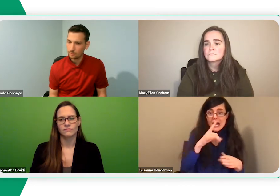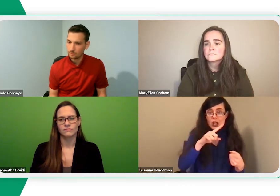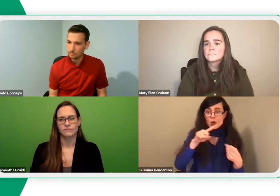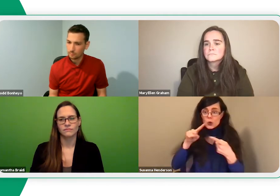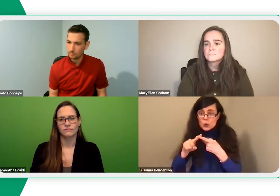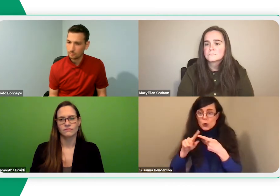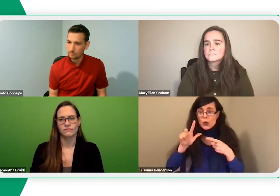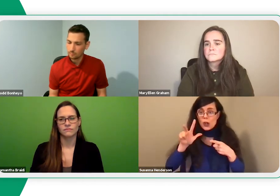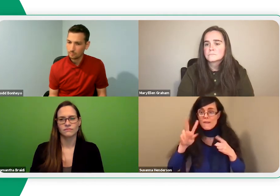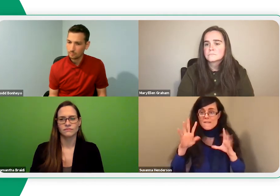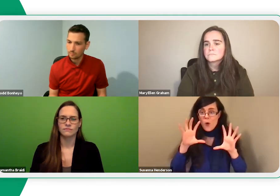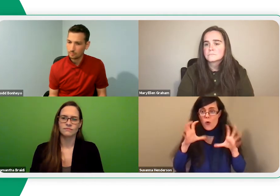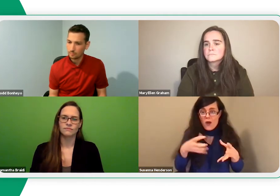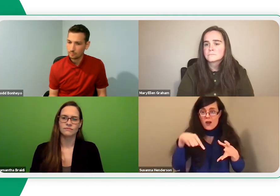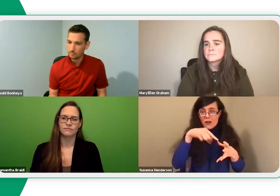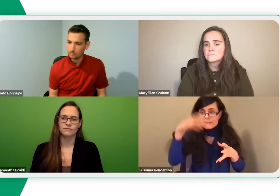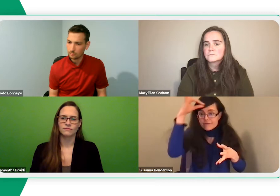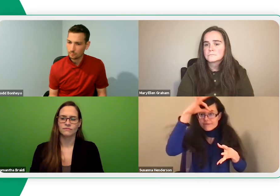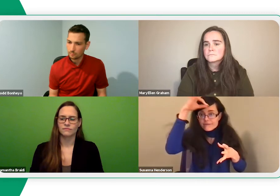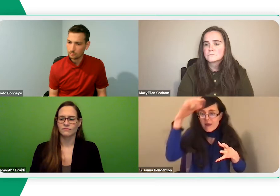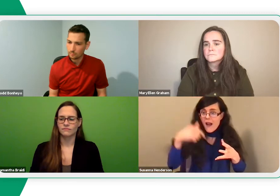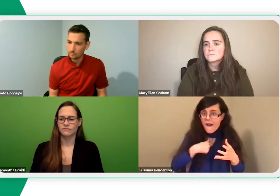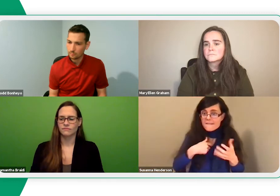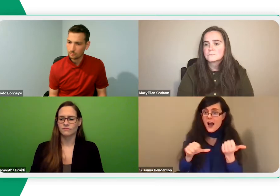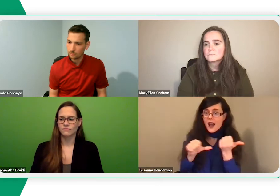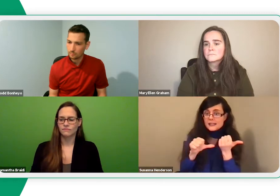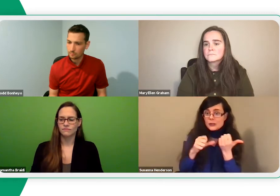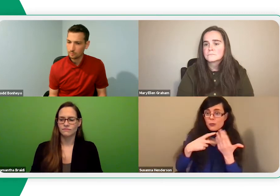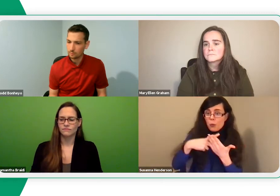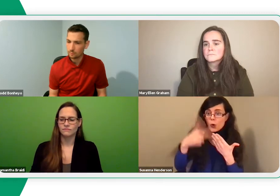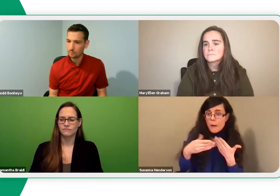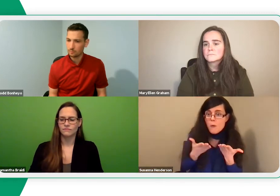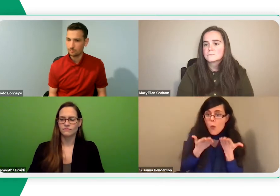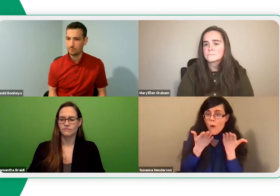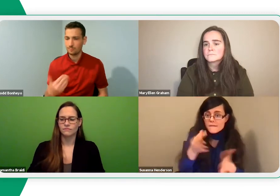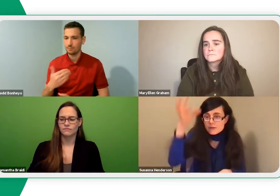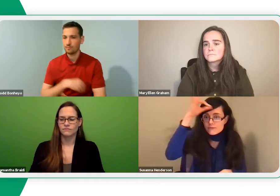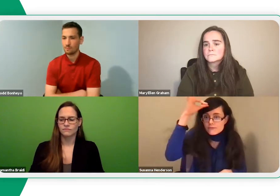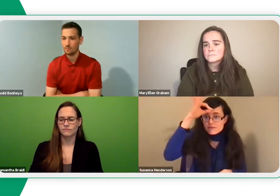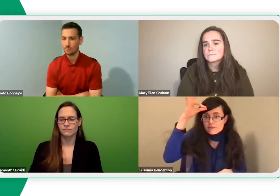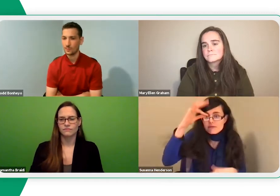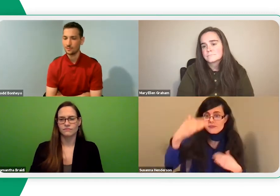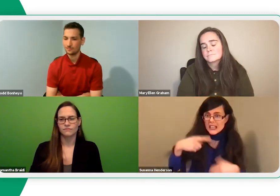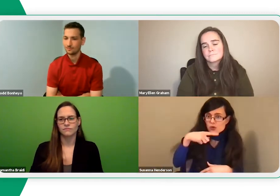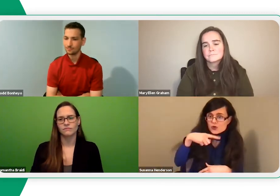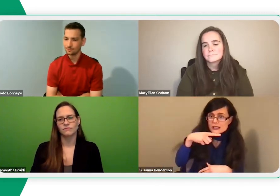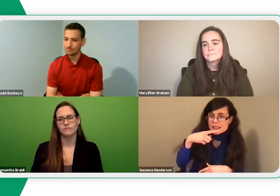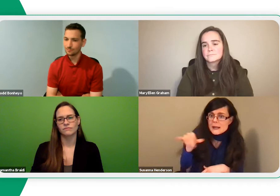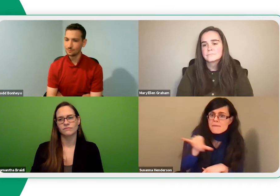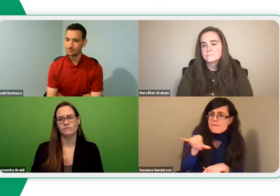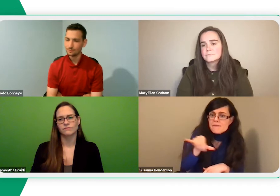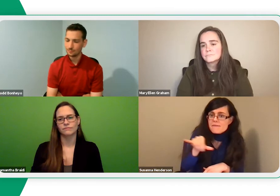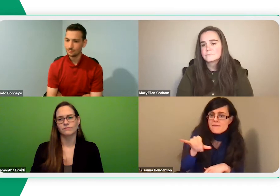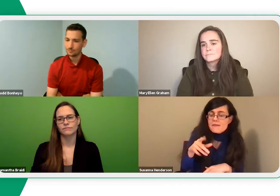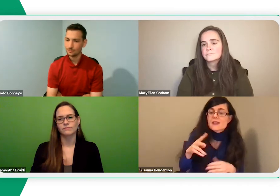And 73% of them from ages of 18 to 37 had no idea that there are assistance programs